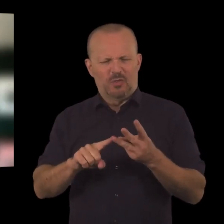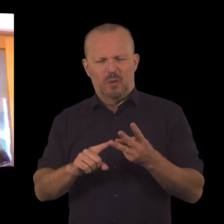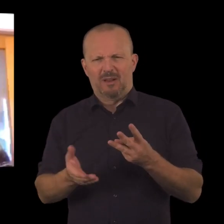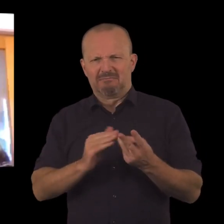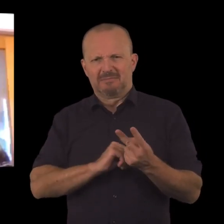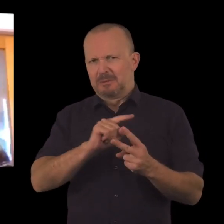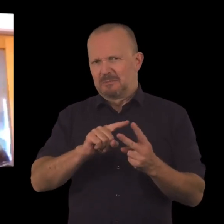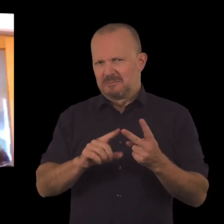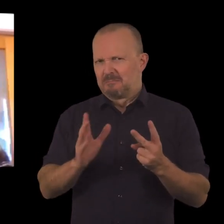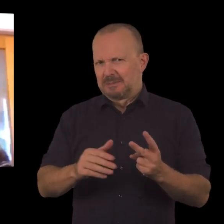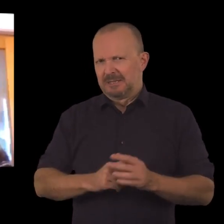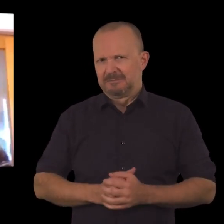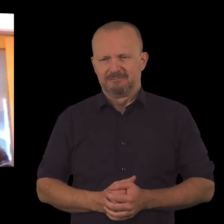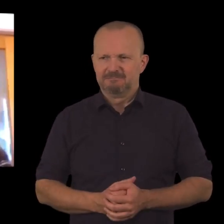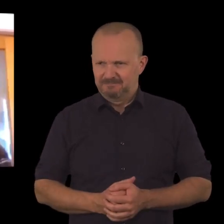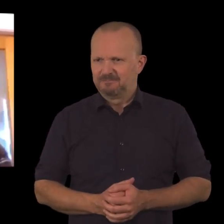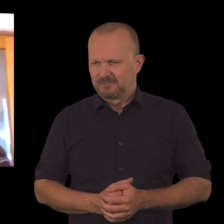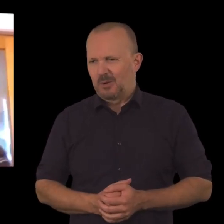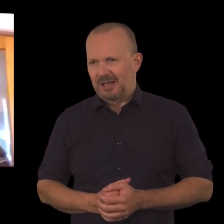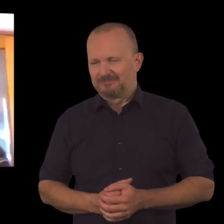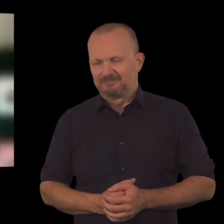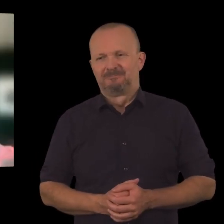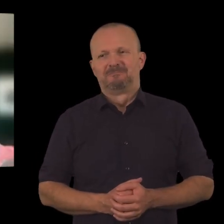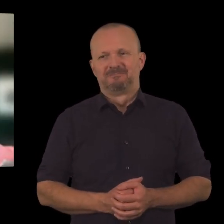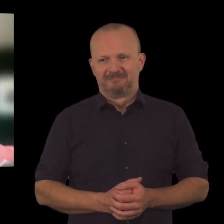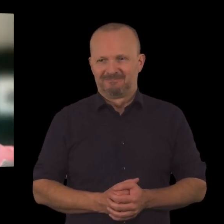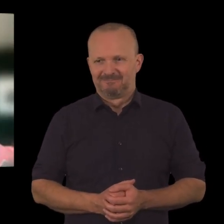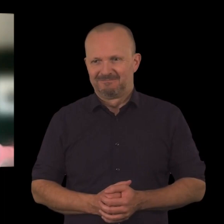I'm pretty sure she's eating lunch, so it's one of the other 2. Okay.